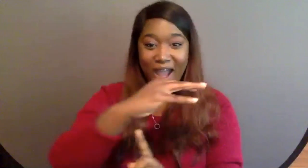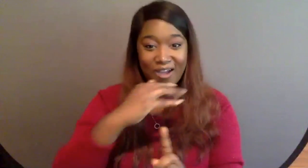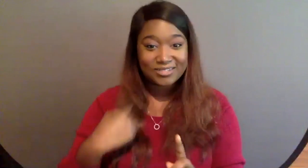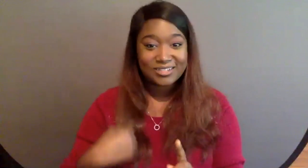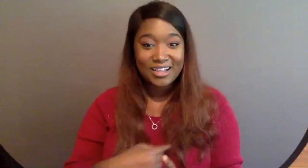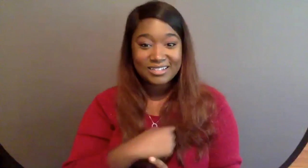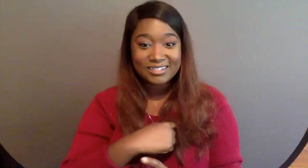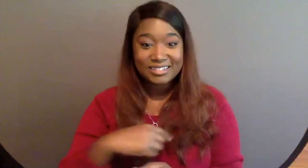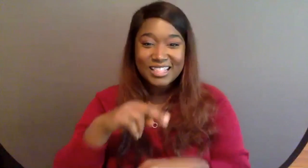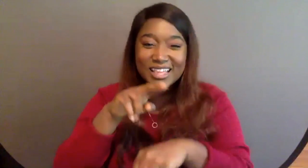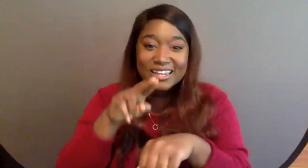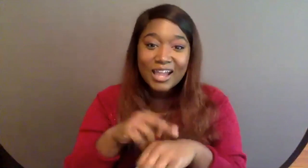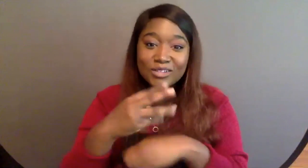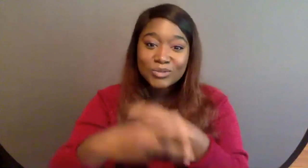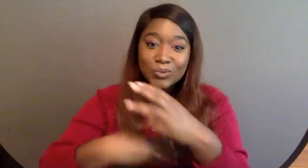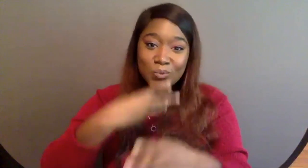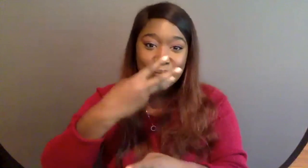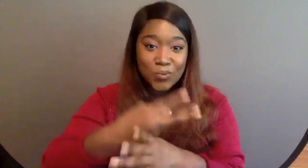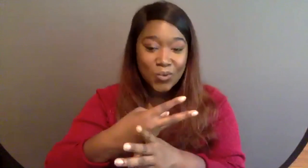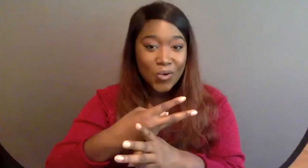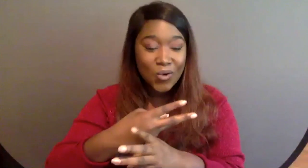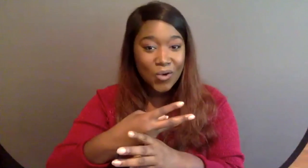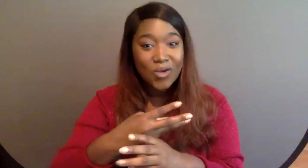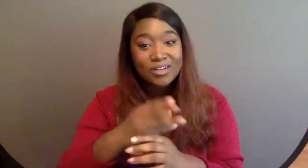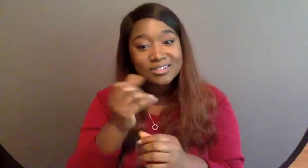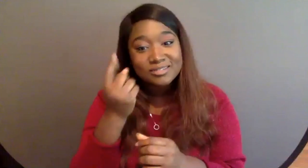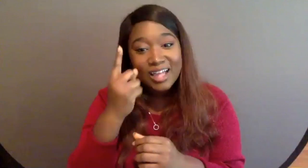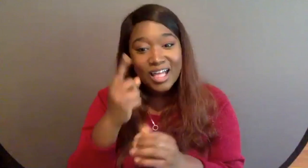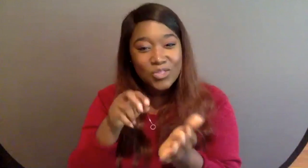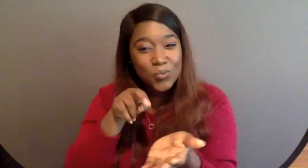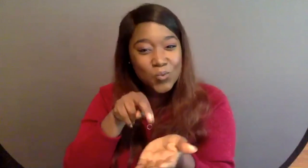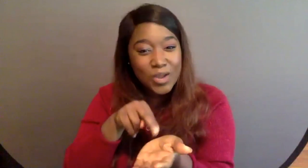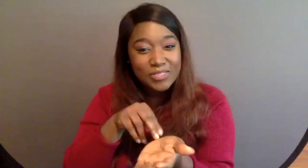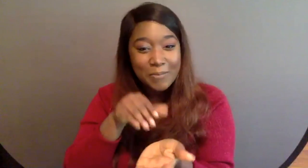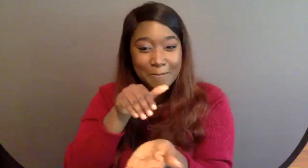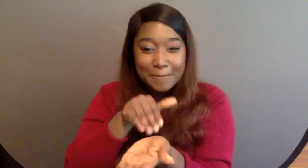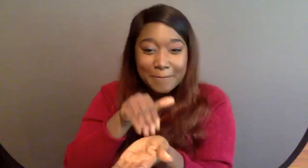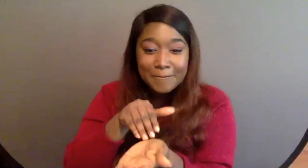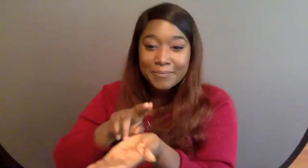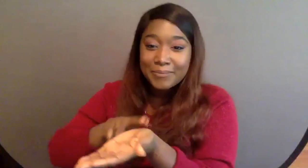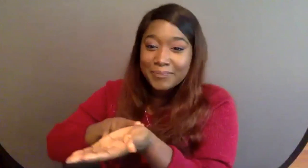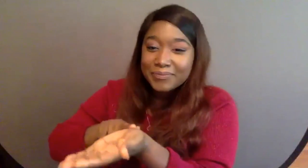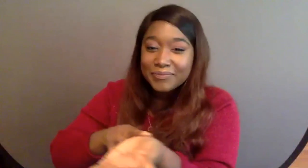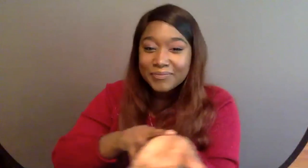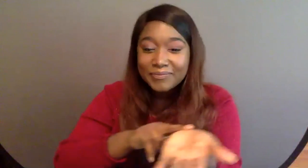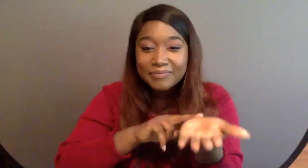natural world, the rhythms that are set by